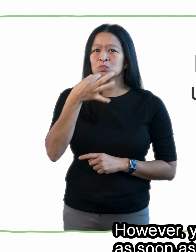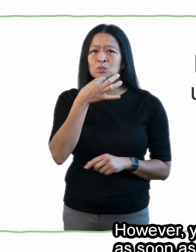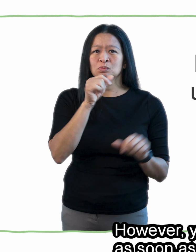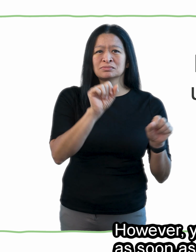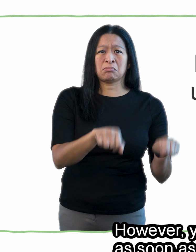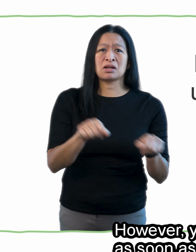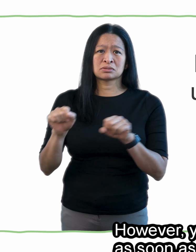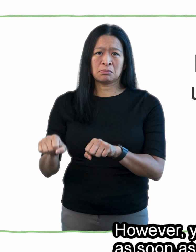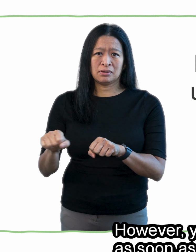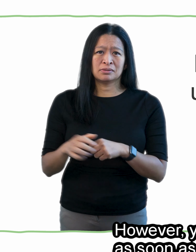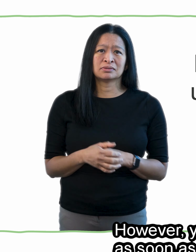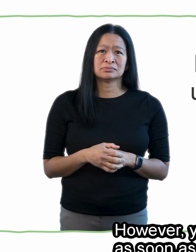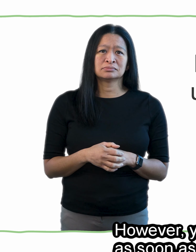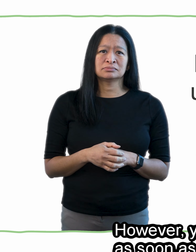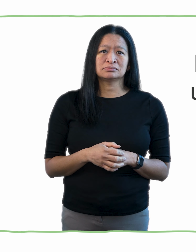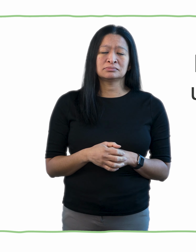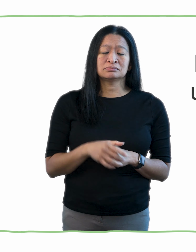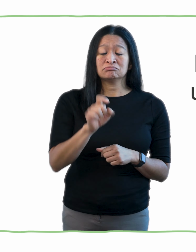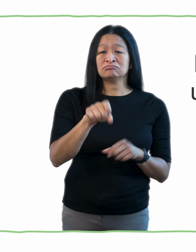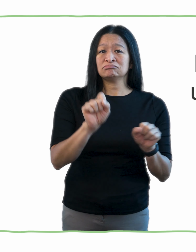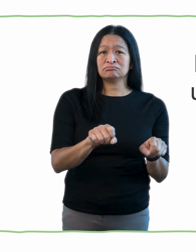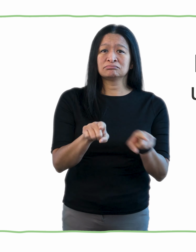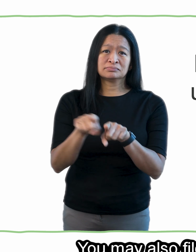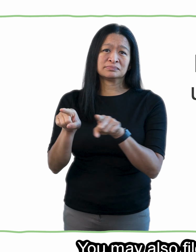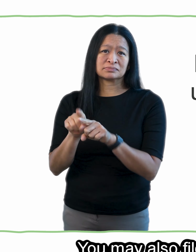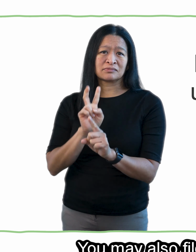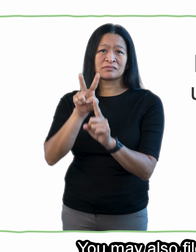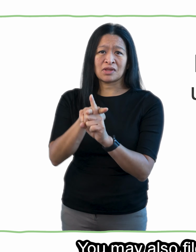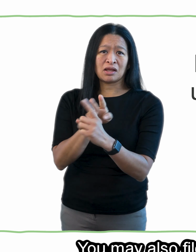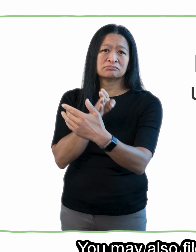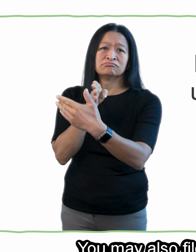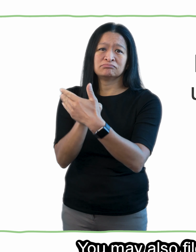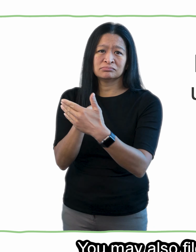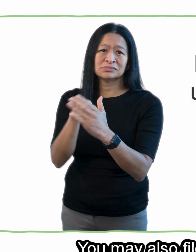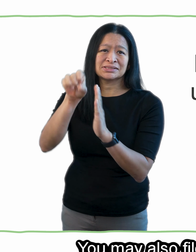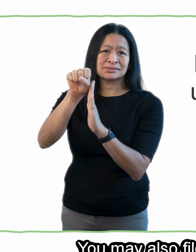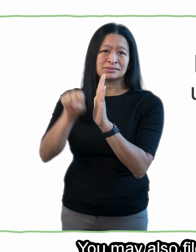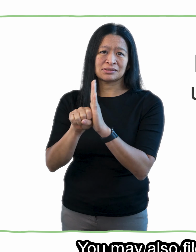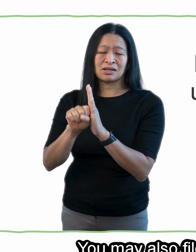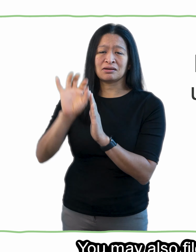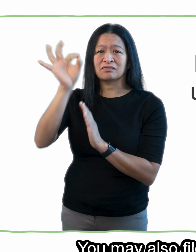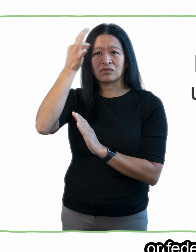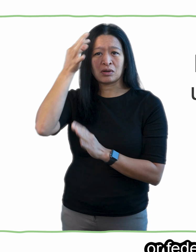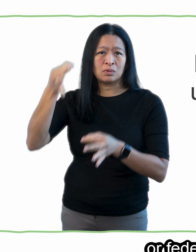should file as soon as possible. You may also file a lawsuit in state or federal